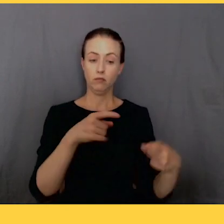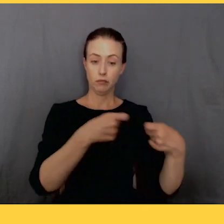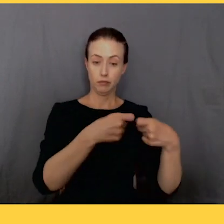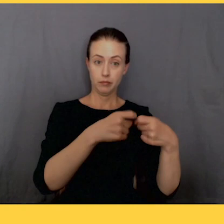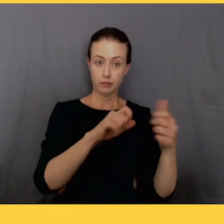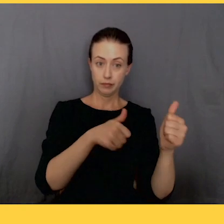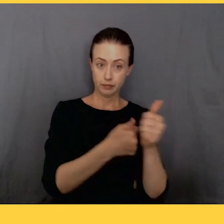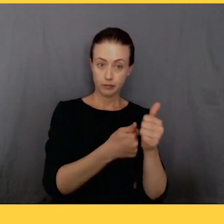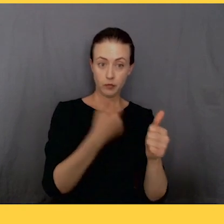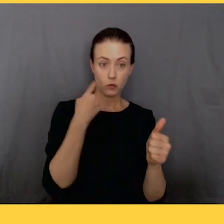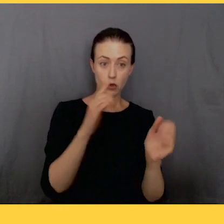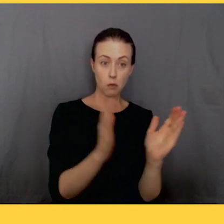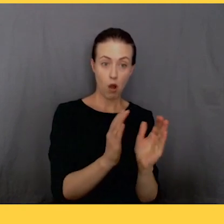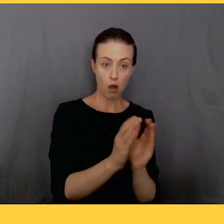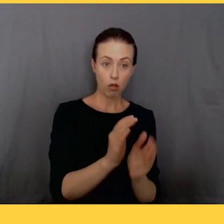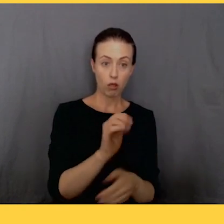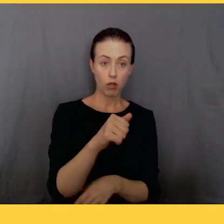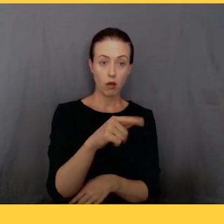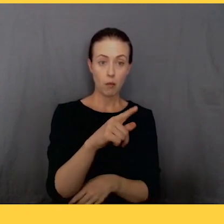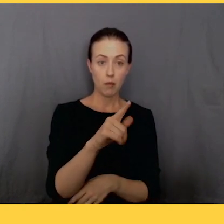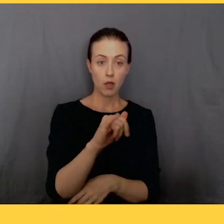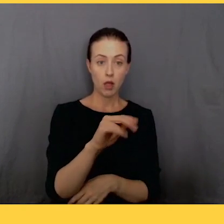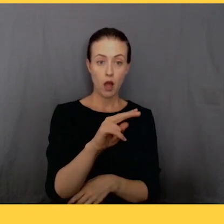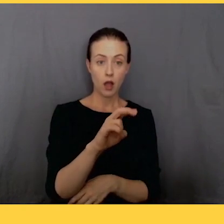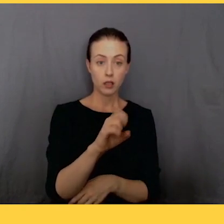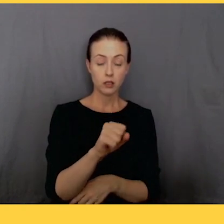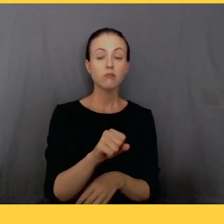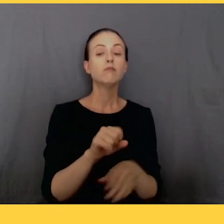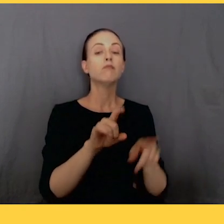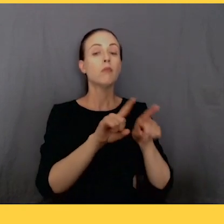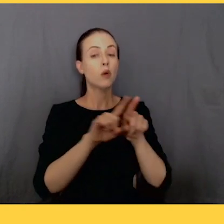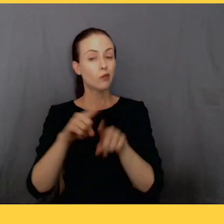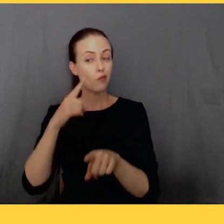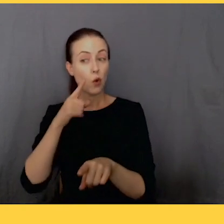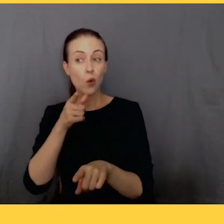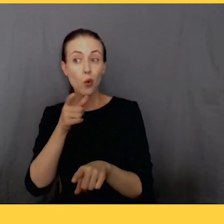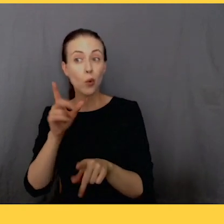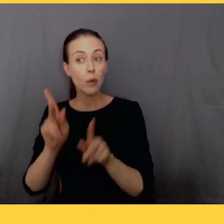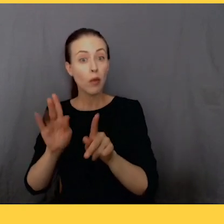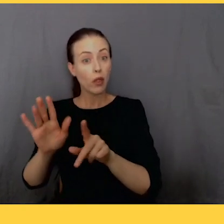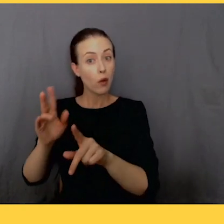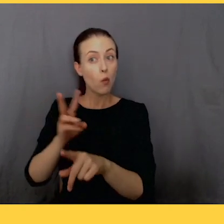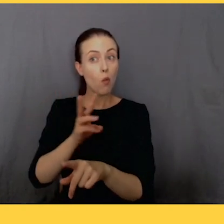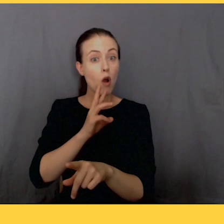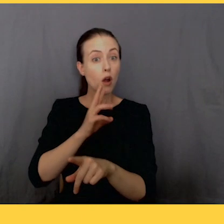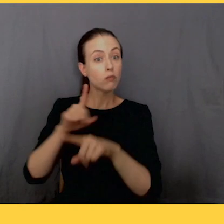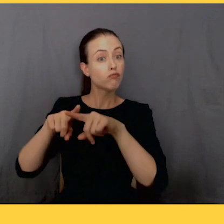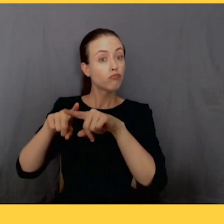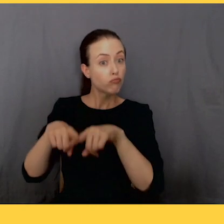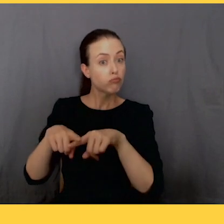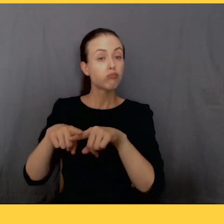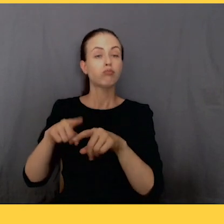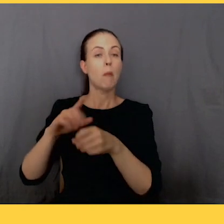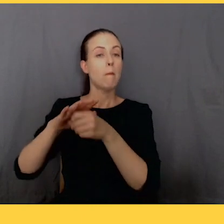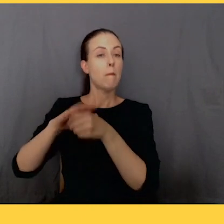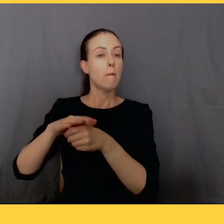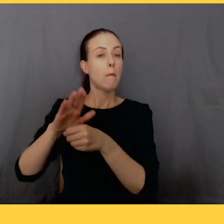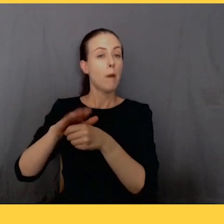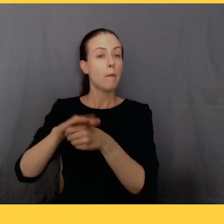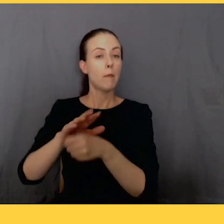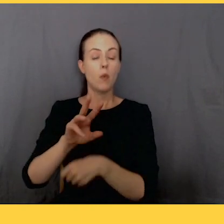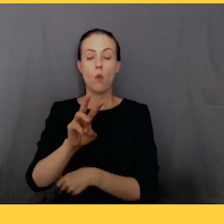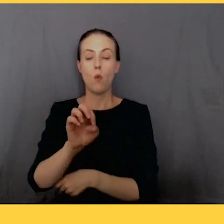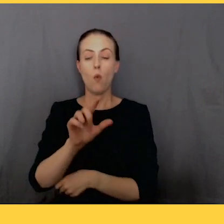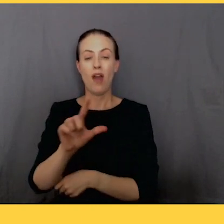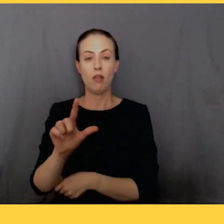we also have a well water dependent customer rebate program. This is customers who are not on a